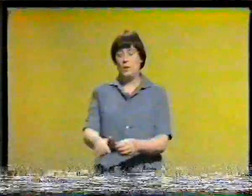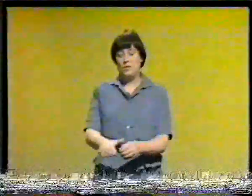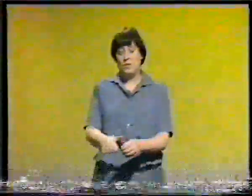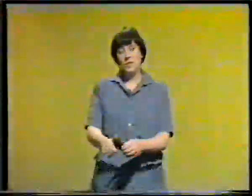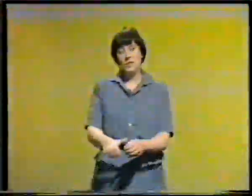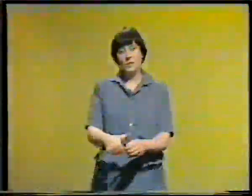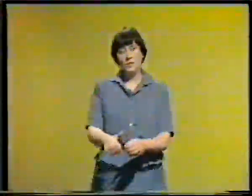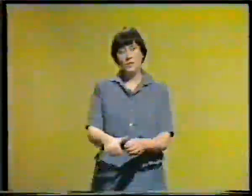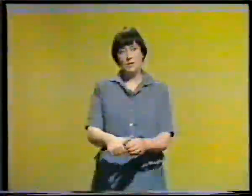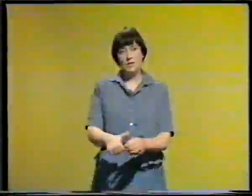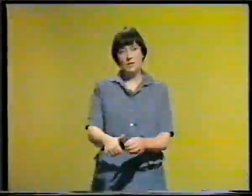Potato.